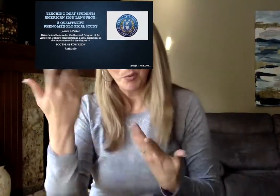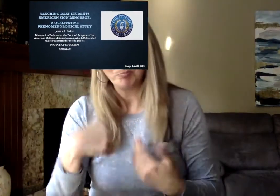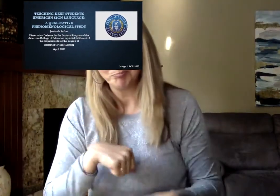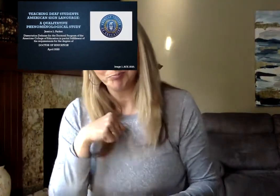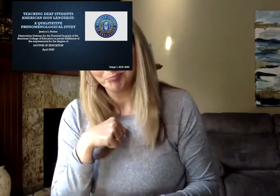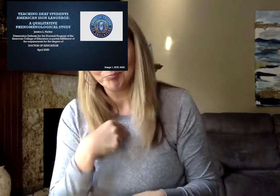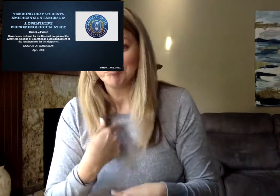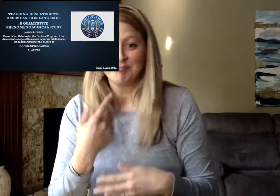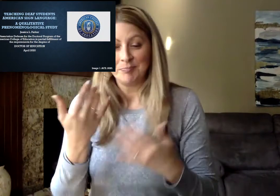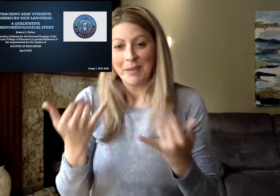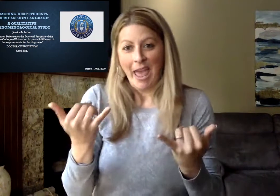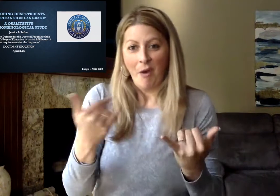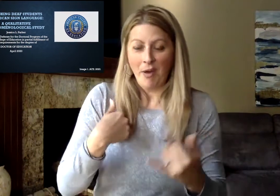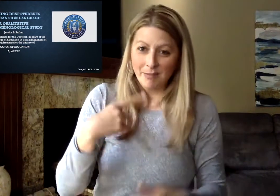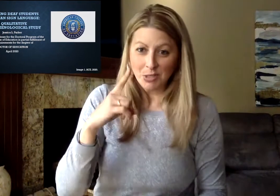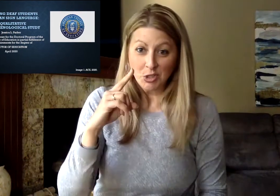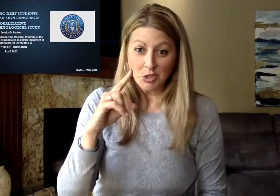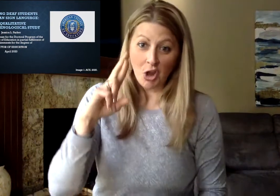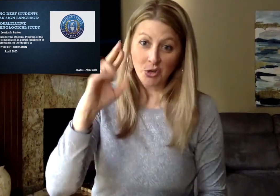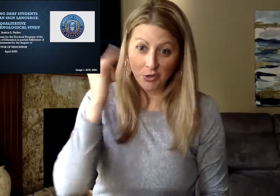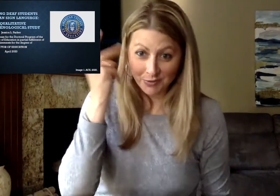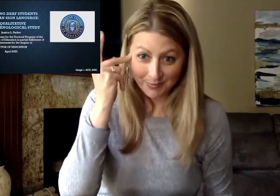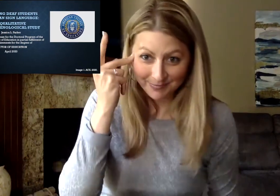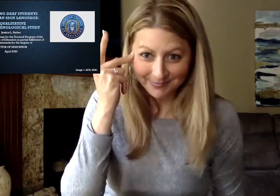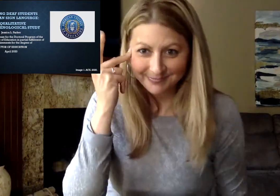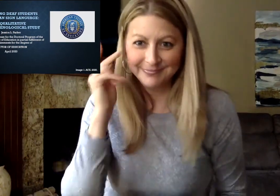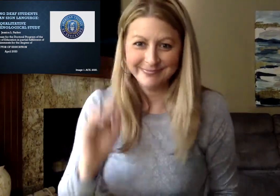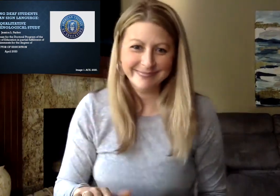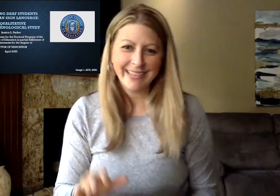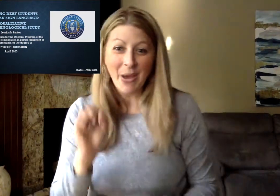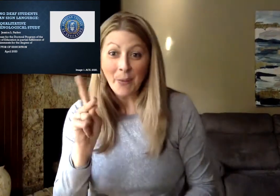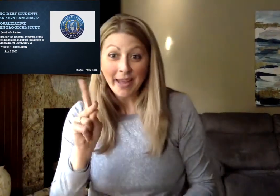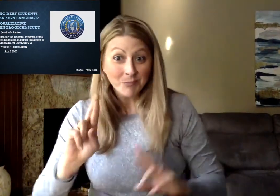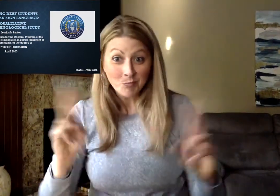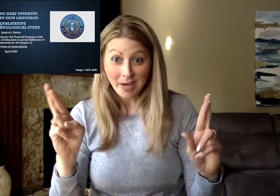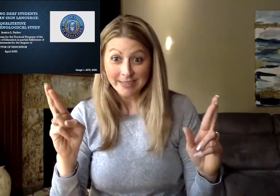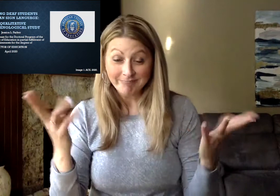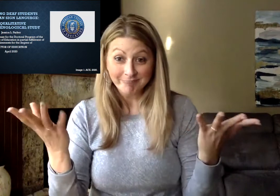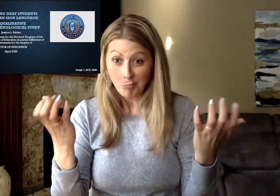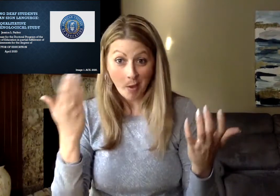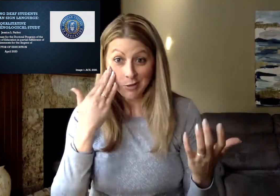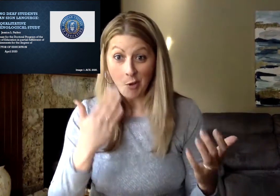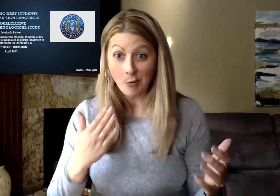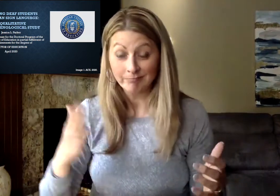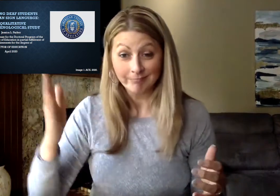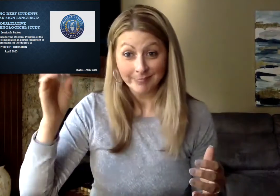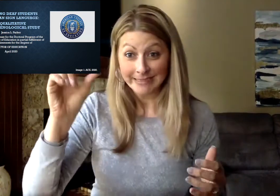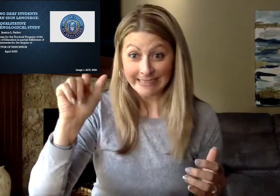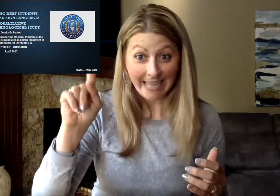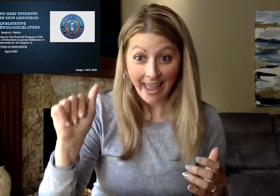year. So very proud of that. And so now I'm Dr. Jessica Parker. Okay, are you ready? You want